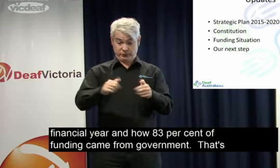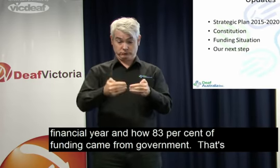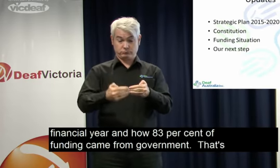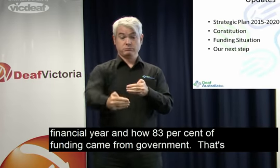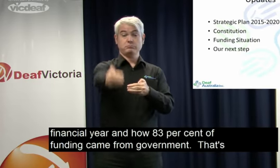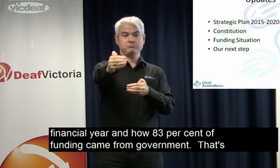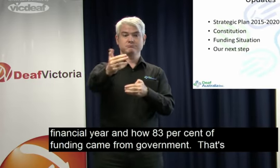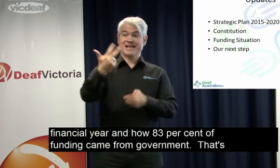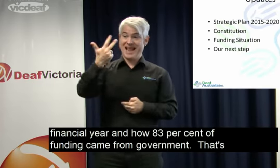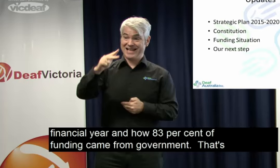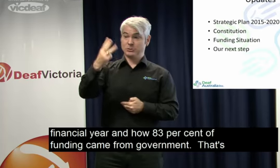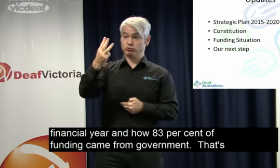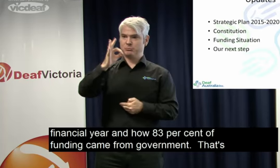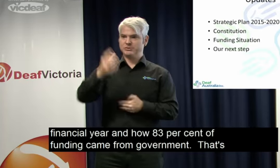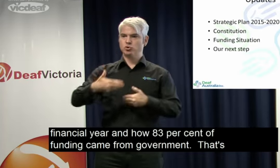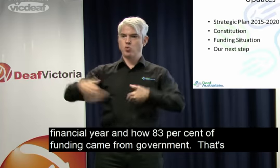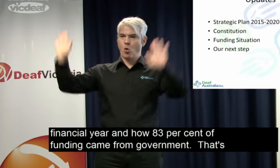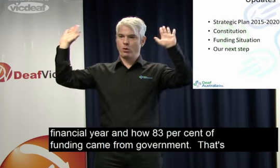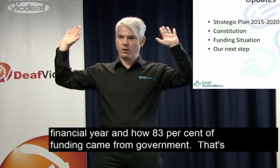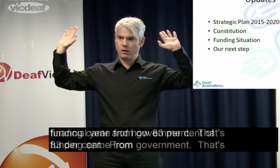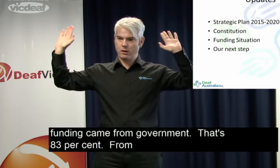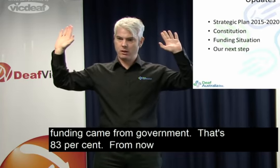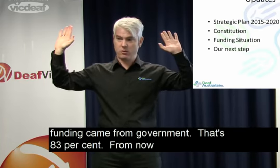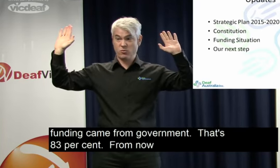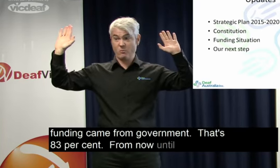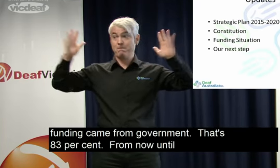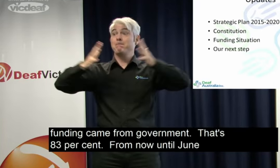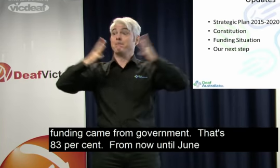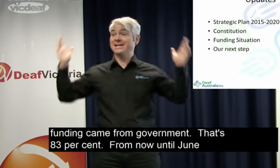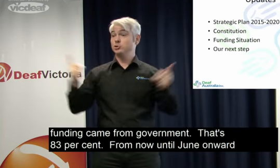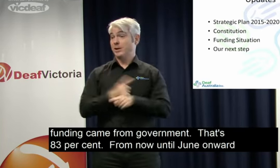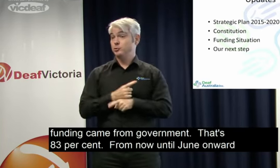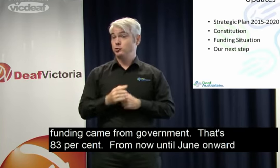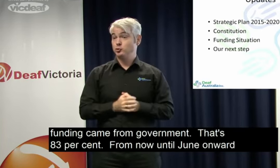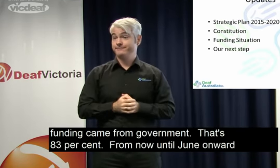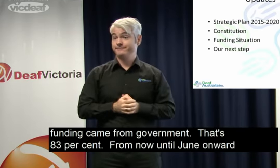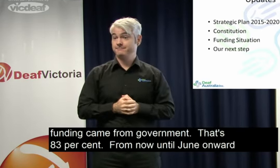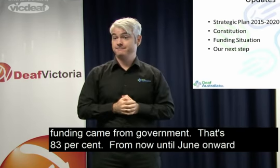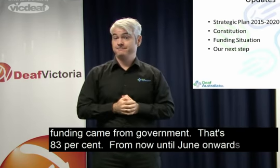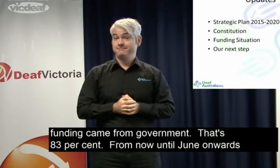And now in June onwards, that 83% is going to disappear. So that's a massive change.